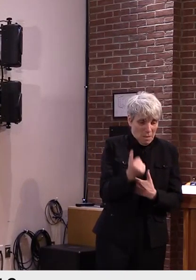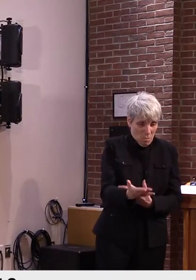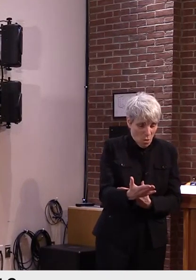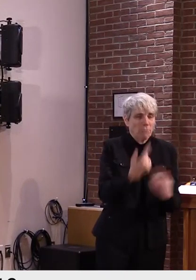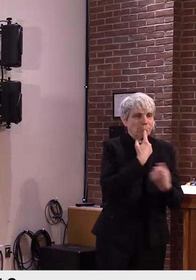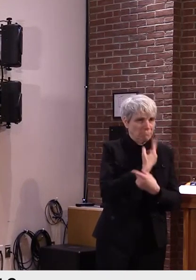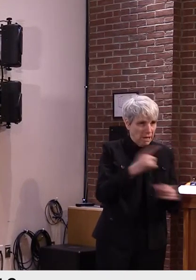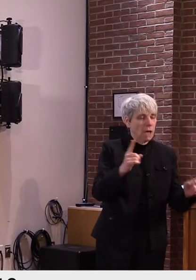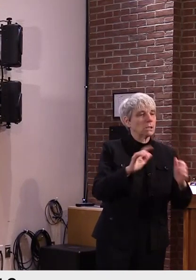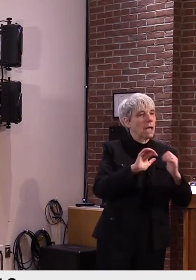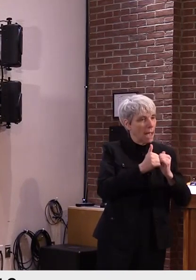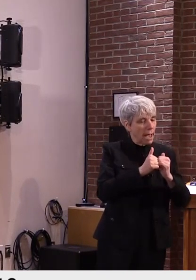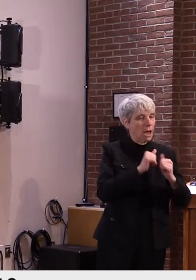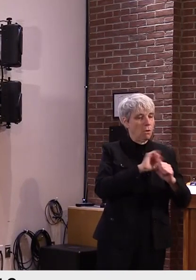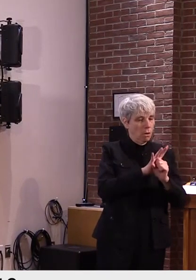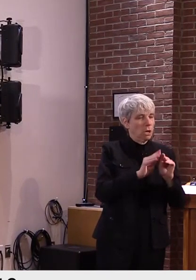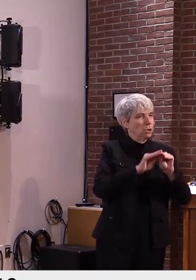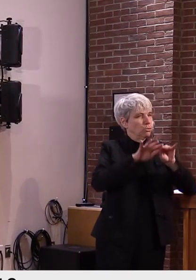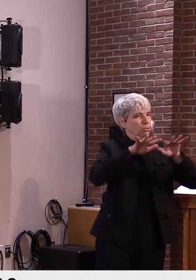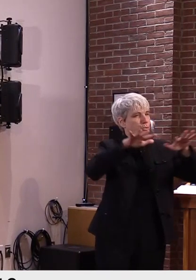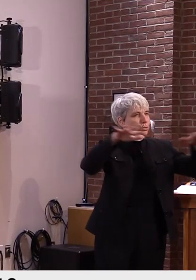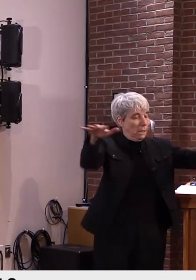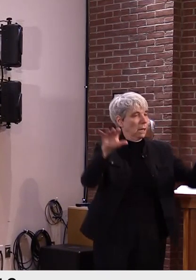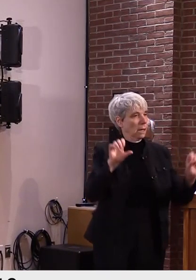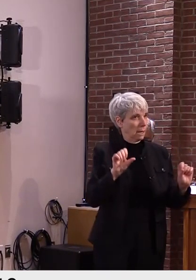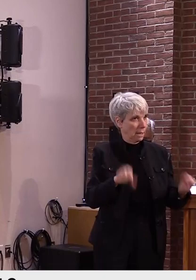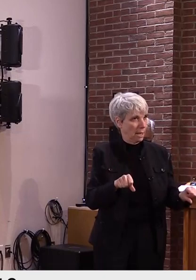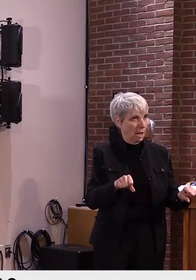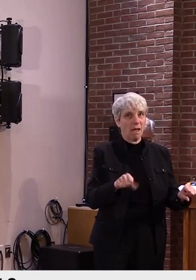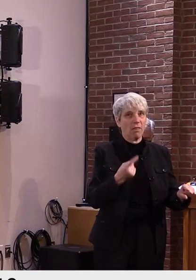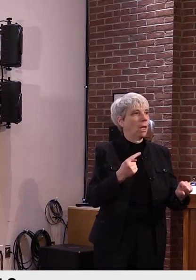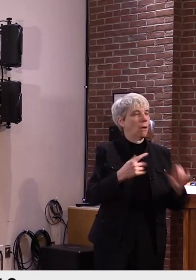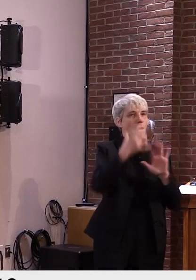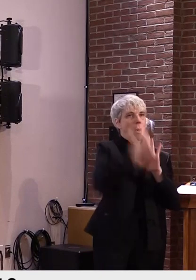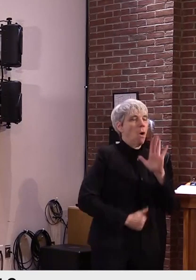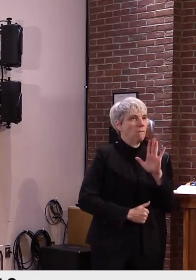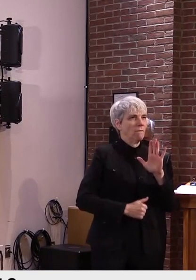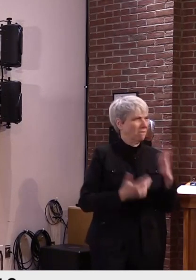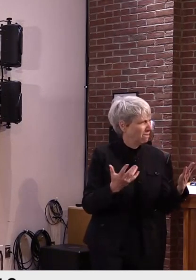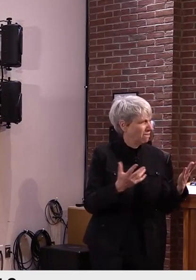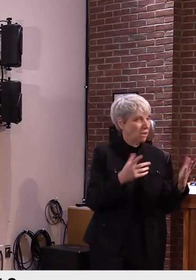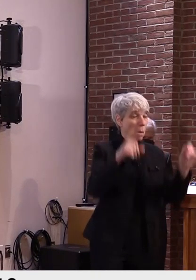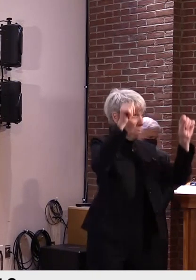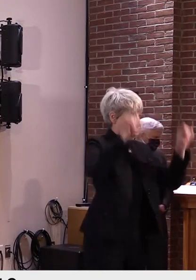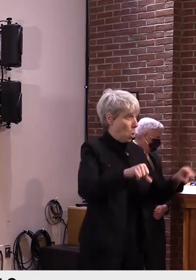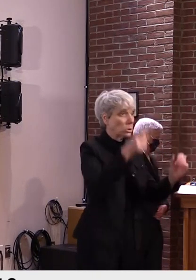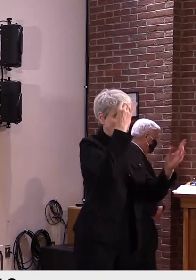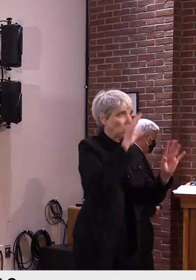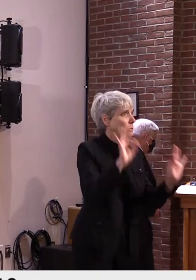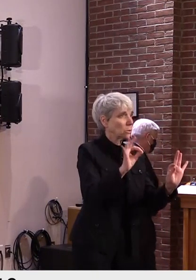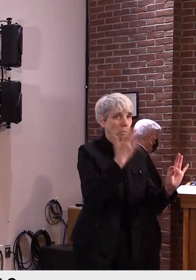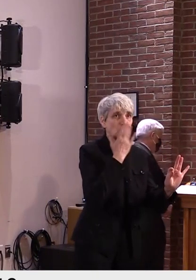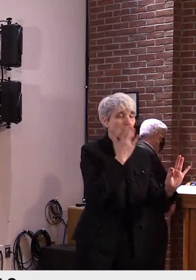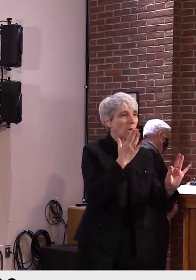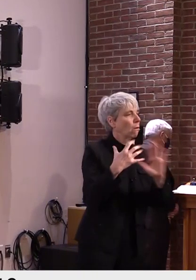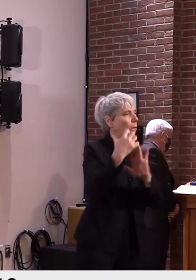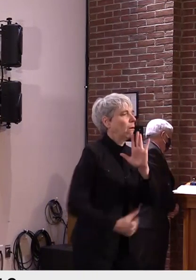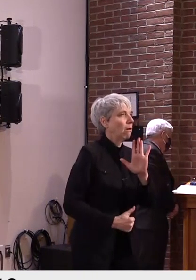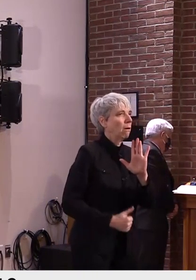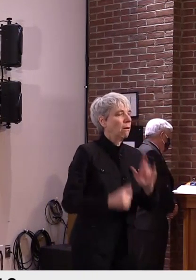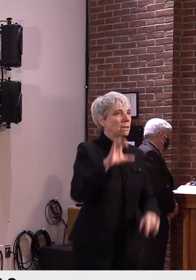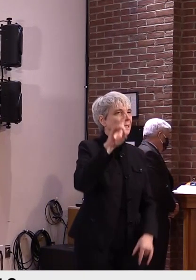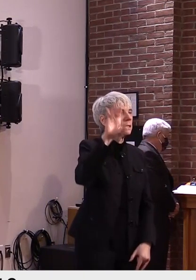of the coronavirus, just days after publishing it. The agency said a draft version was posted in